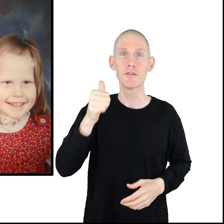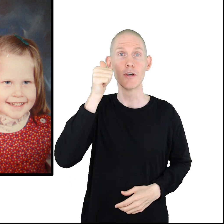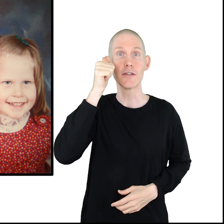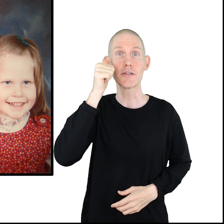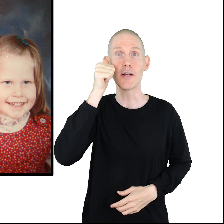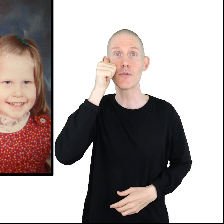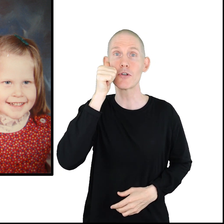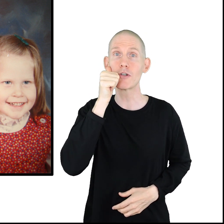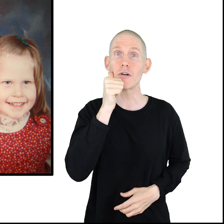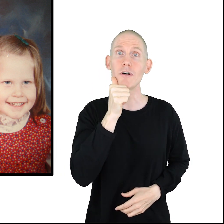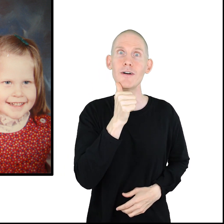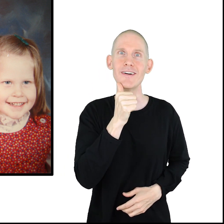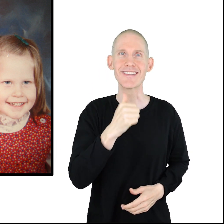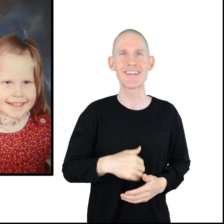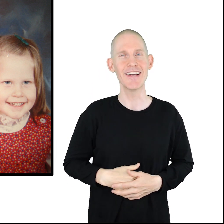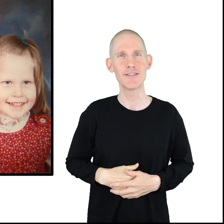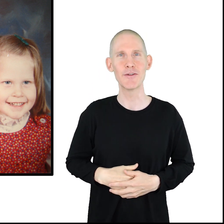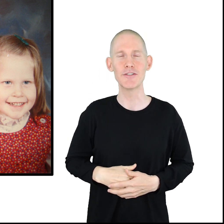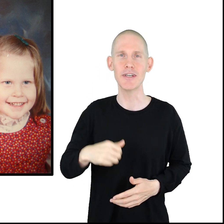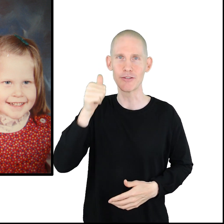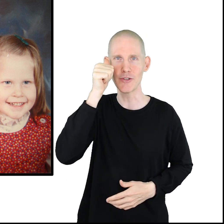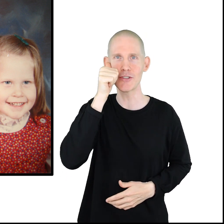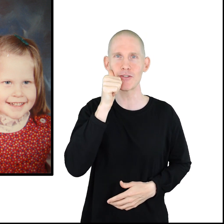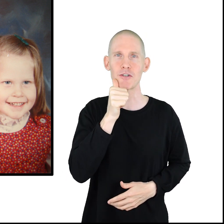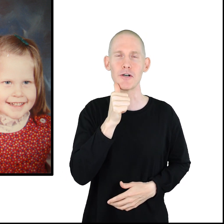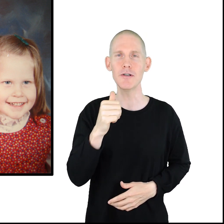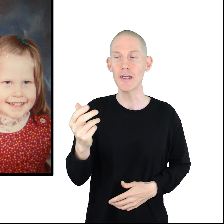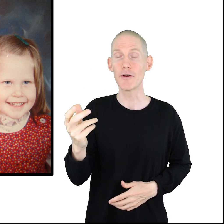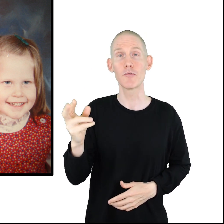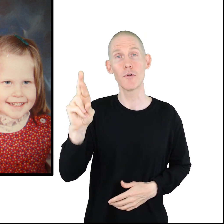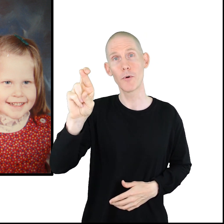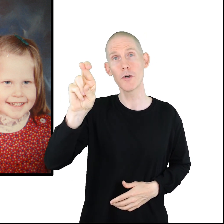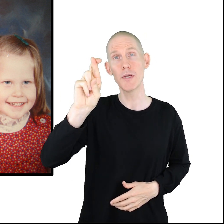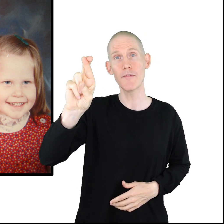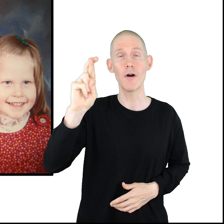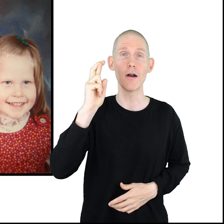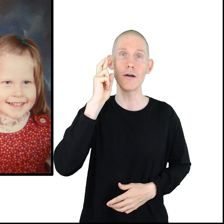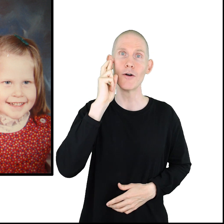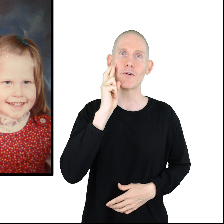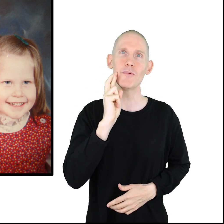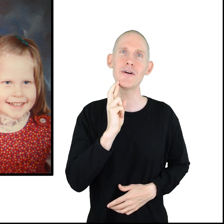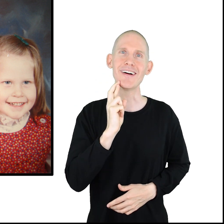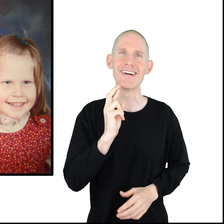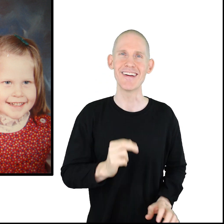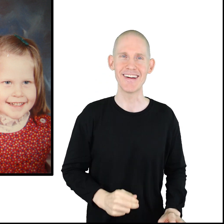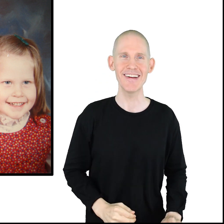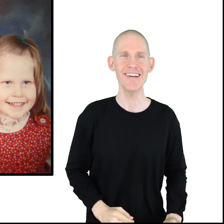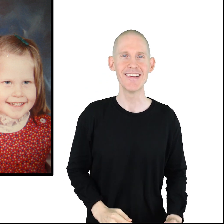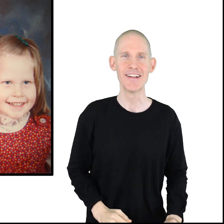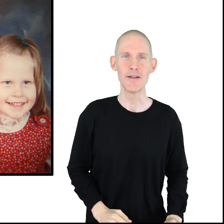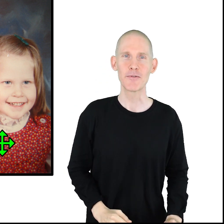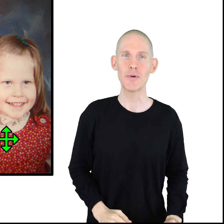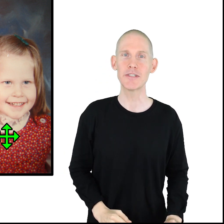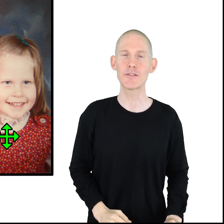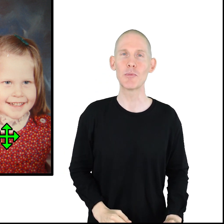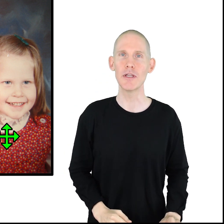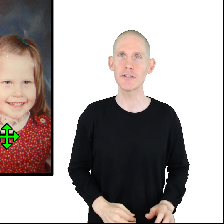the sign for girl slides down the cheek. So this is girl, and for Roberta, we have R, Roberta. Uh-huh. For my sister, Melissa,